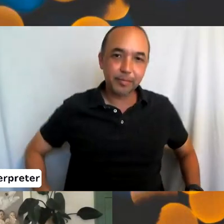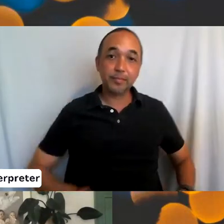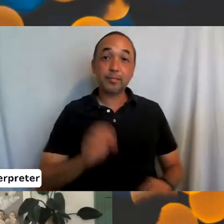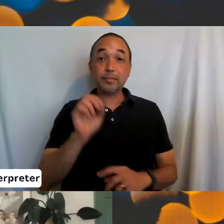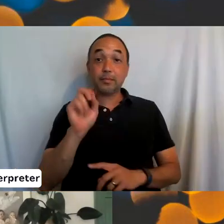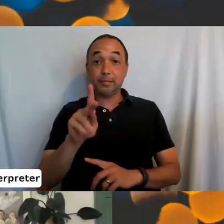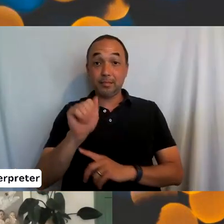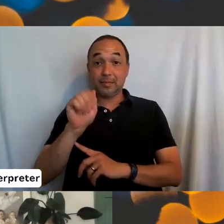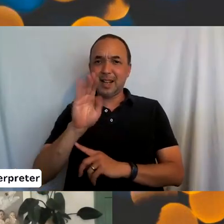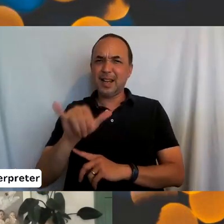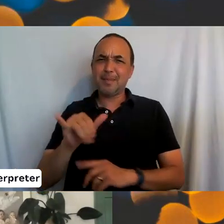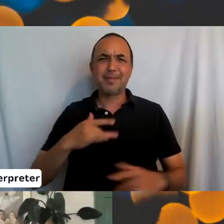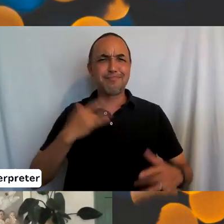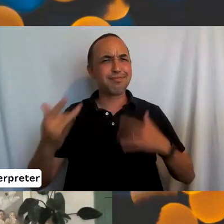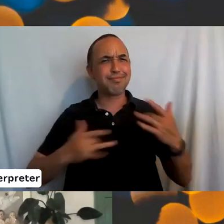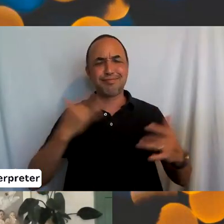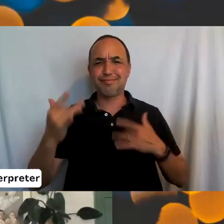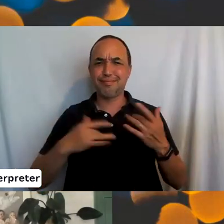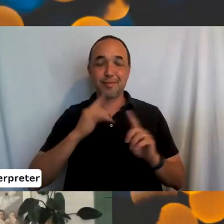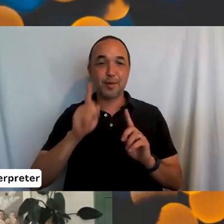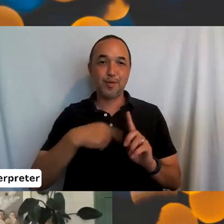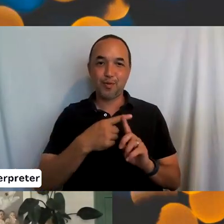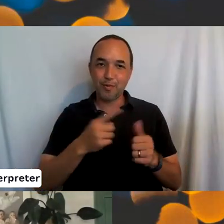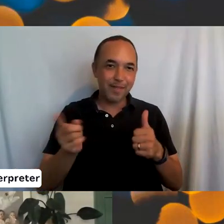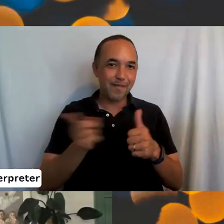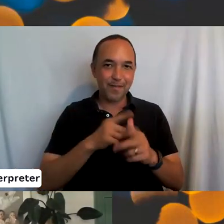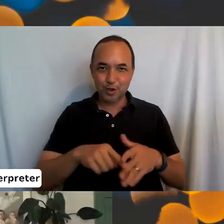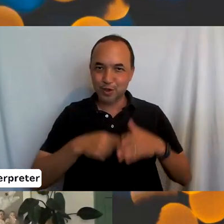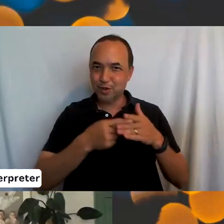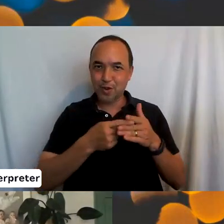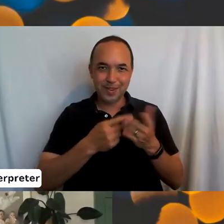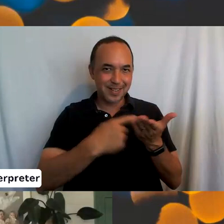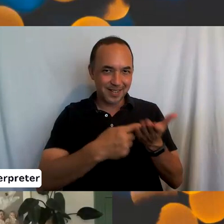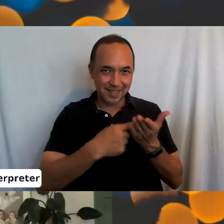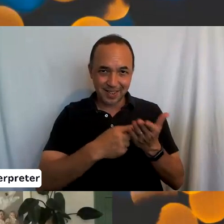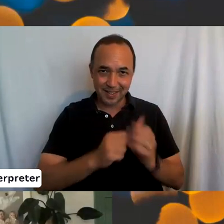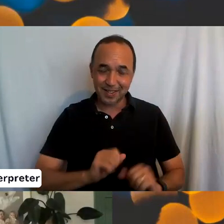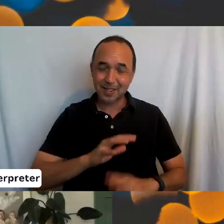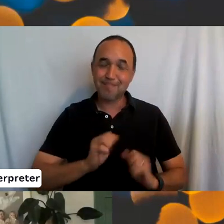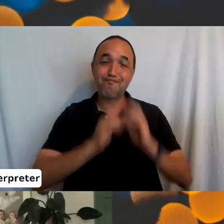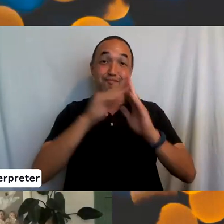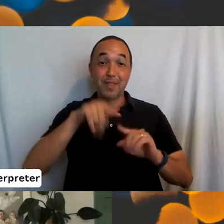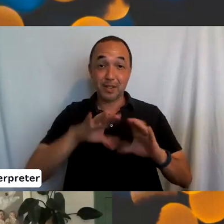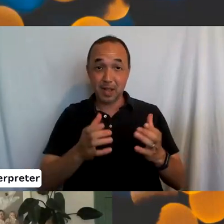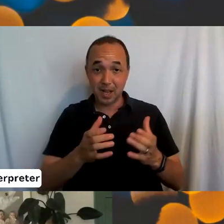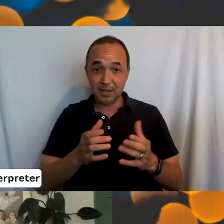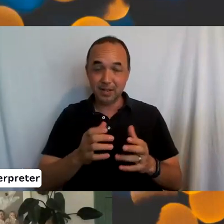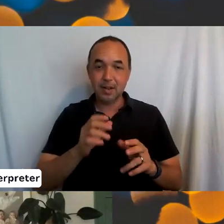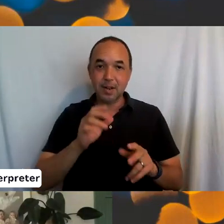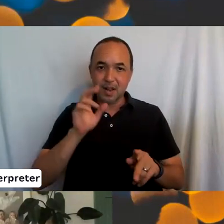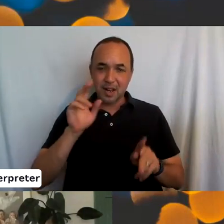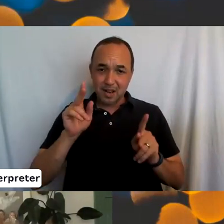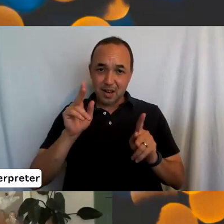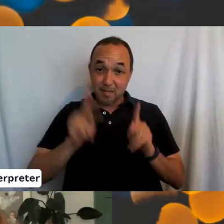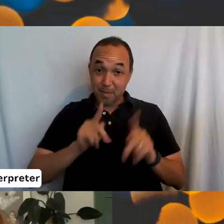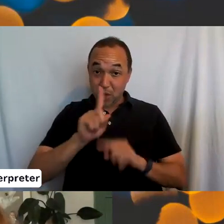Okay, Amy, we're so excited when we first started talking about having this class. You often get questions saying, will you ever teach a class